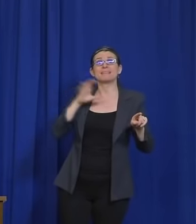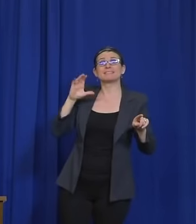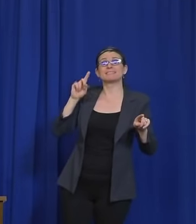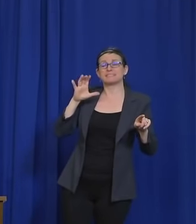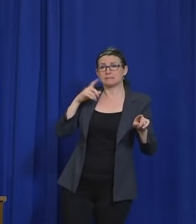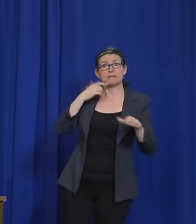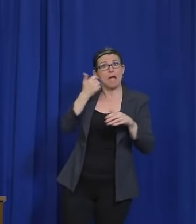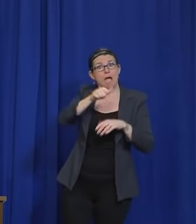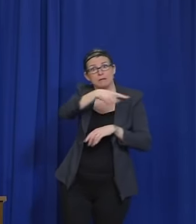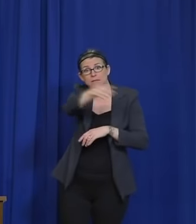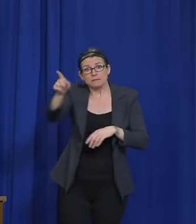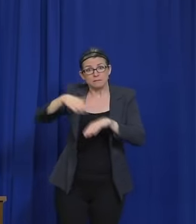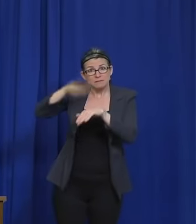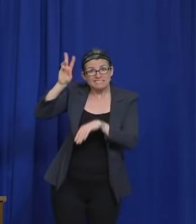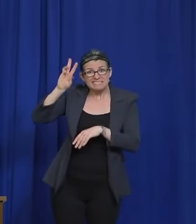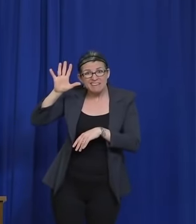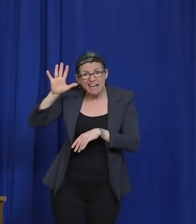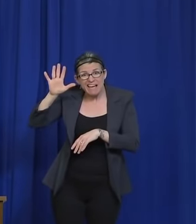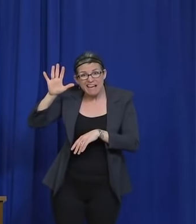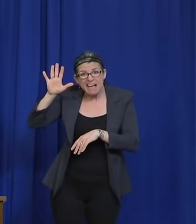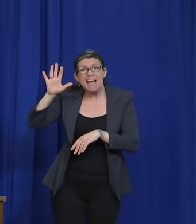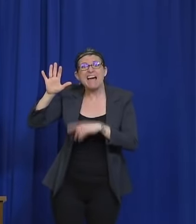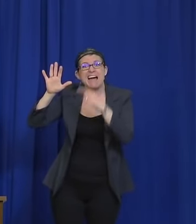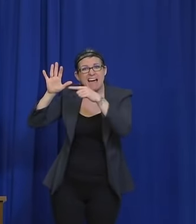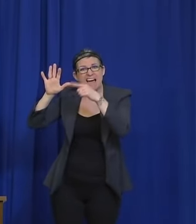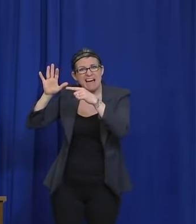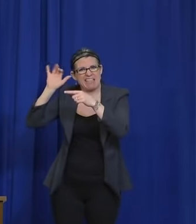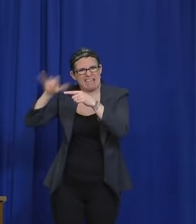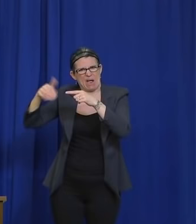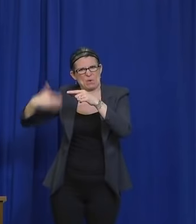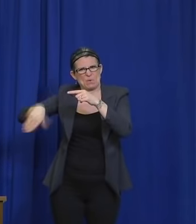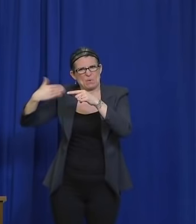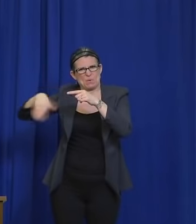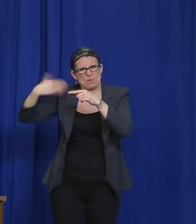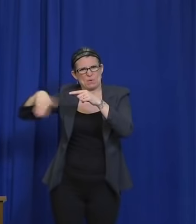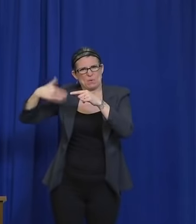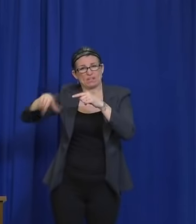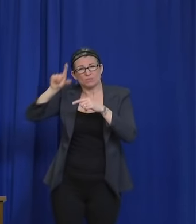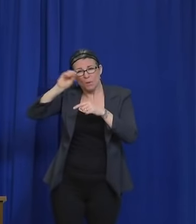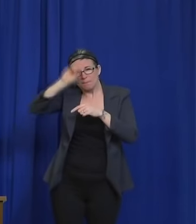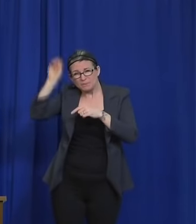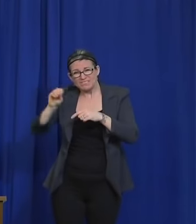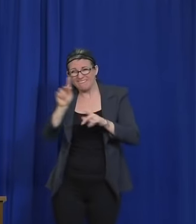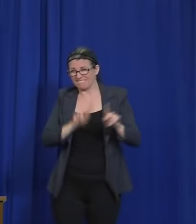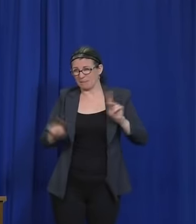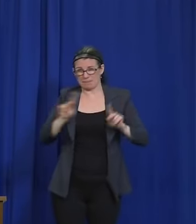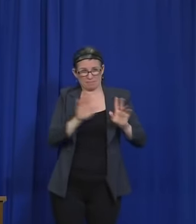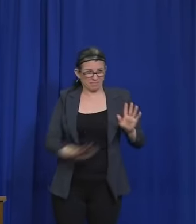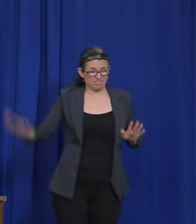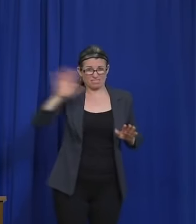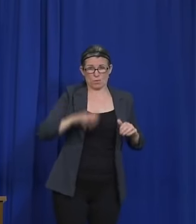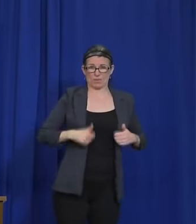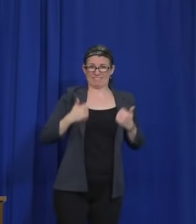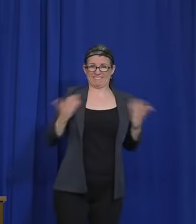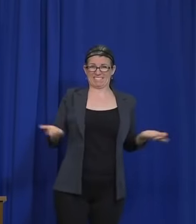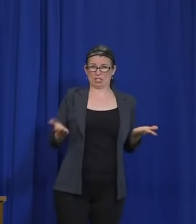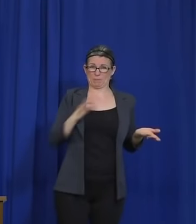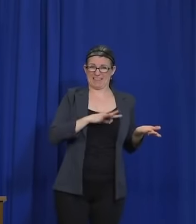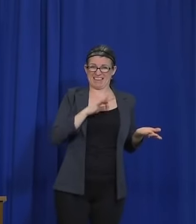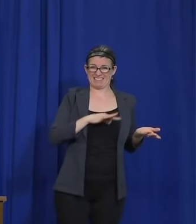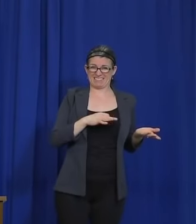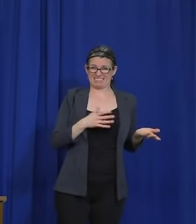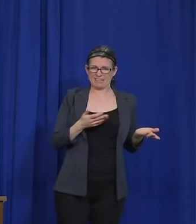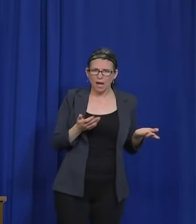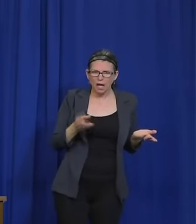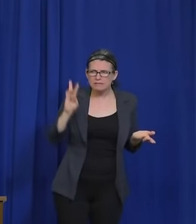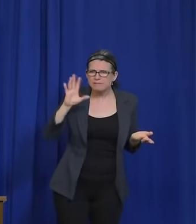of Maine's population right there. It's anybody with high blood pressure, diabetes, asthma,